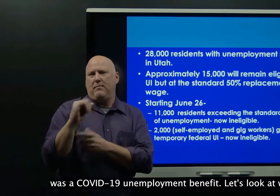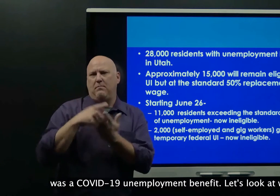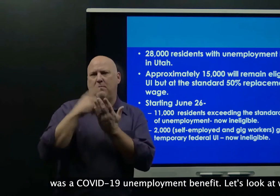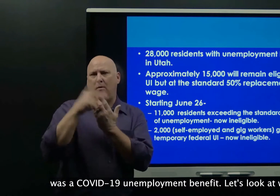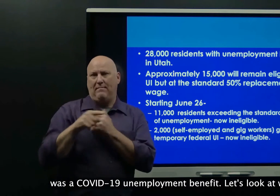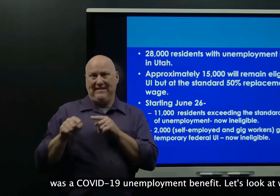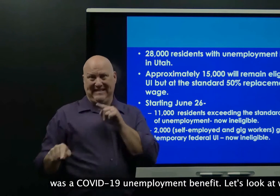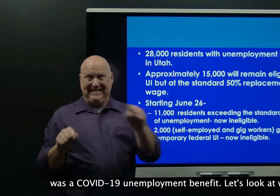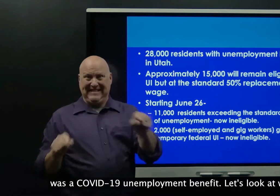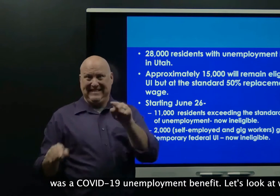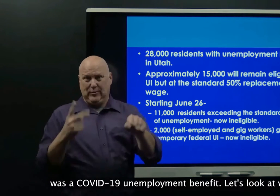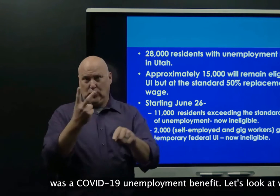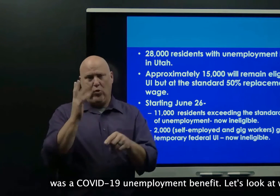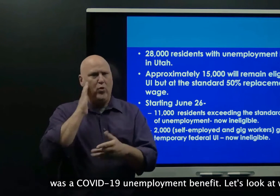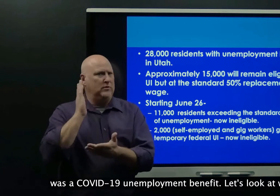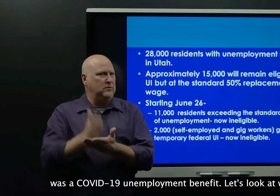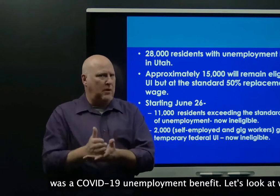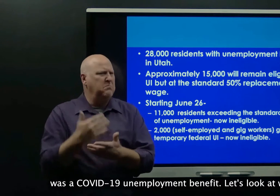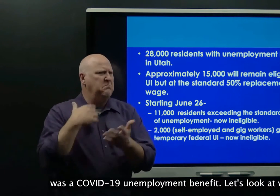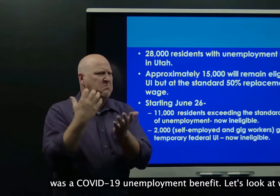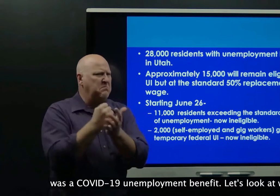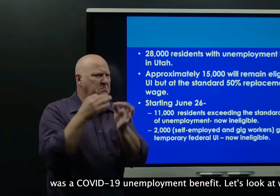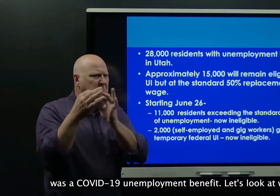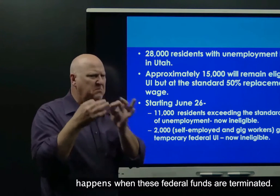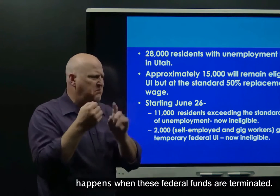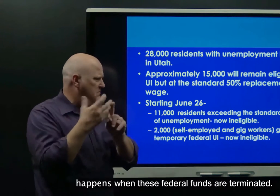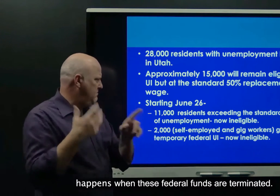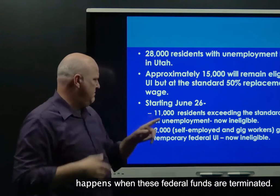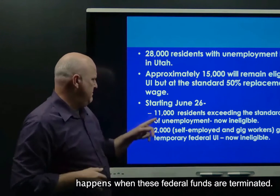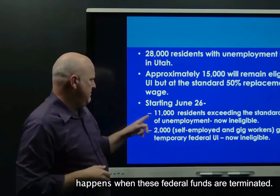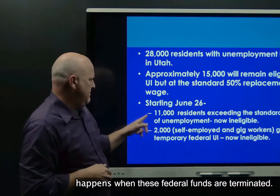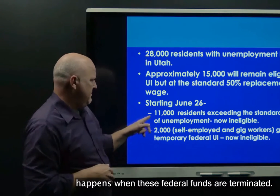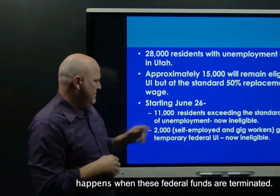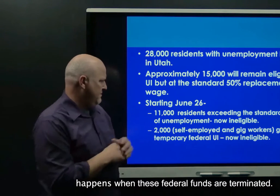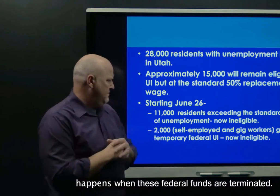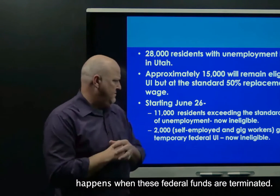COVID-19 unemployment benefit. Let's look at what happens when these federal funds are terminated.